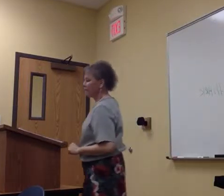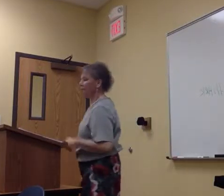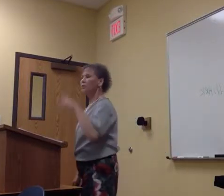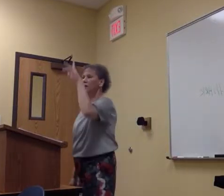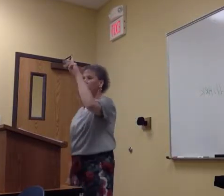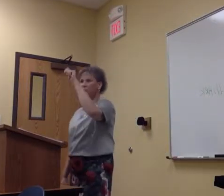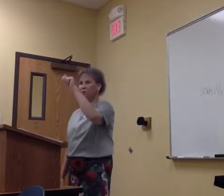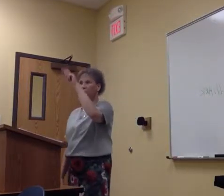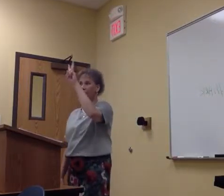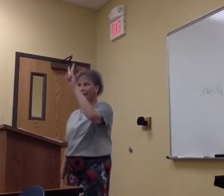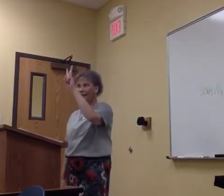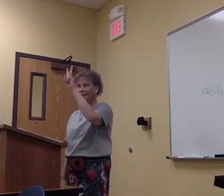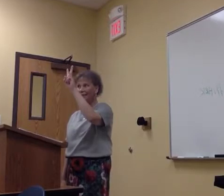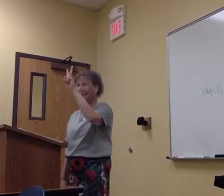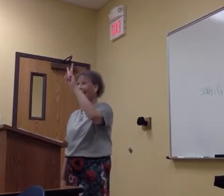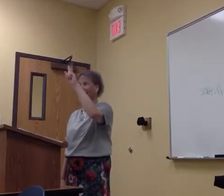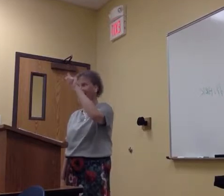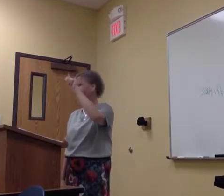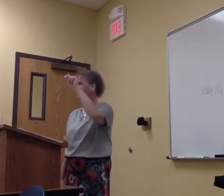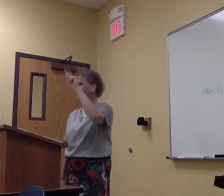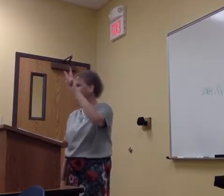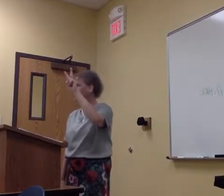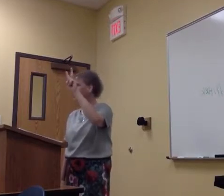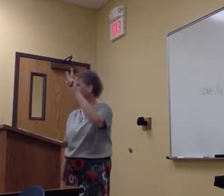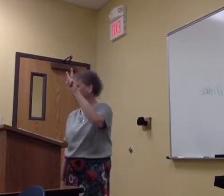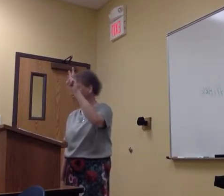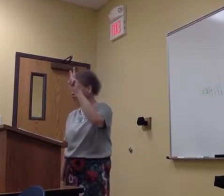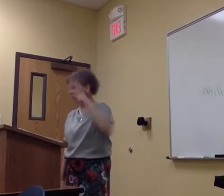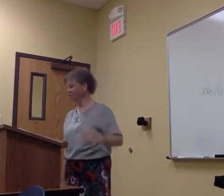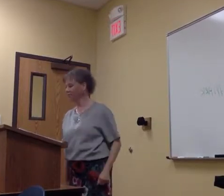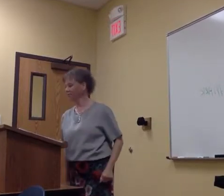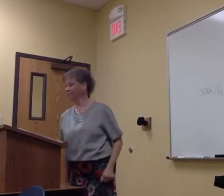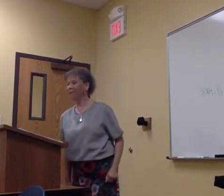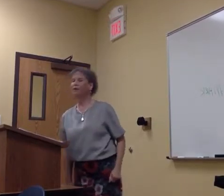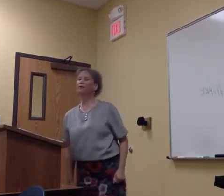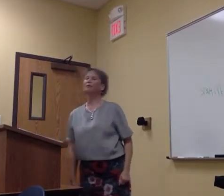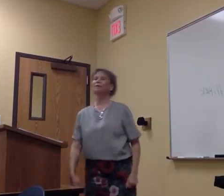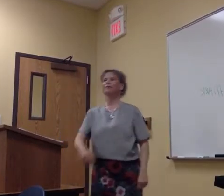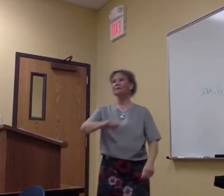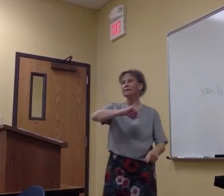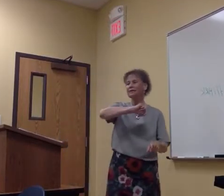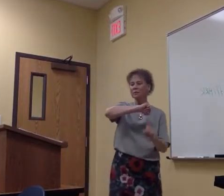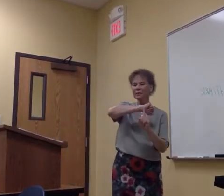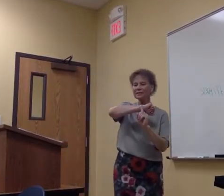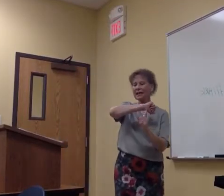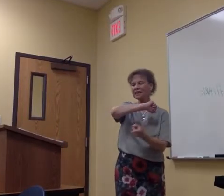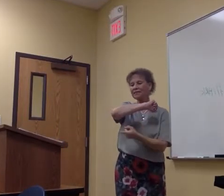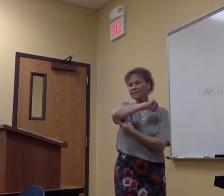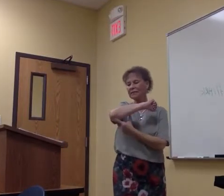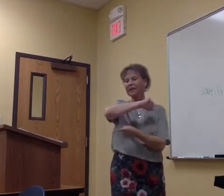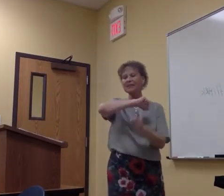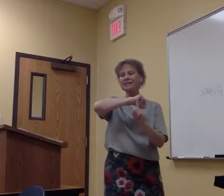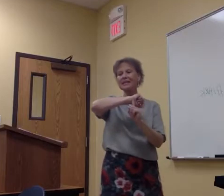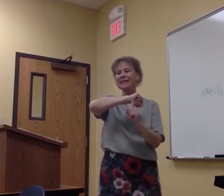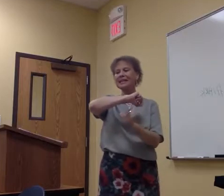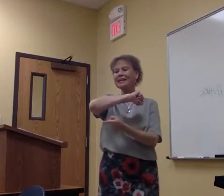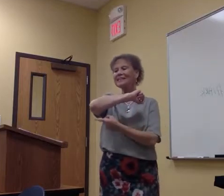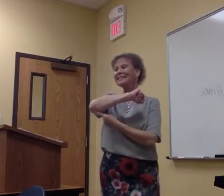We know this one already. Yay. There's one you don't have to learn. This one is kind of it's